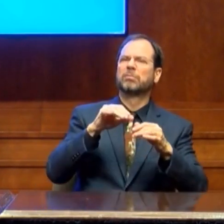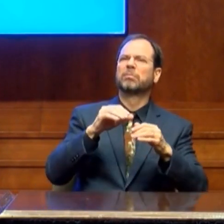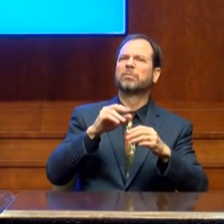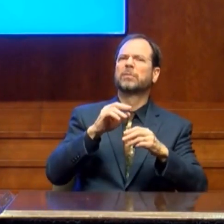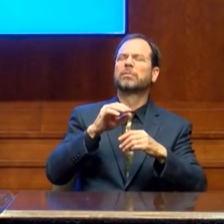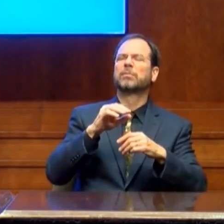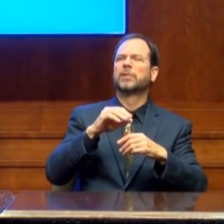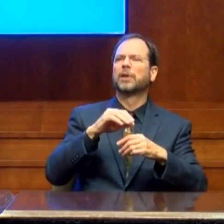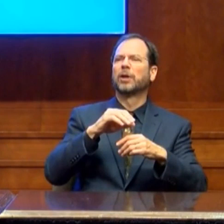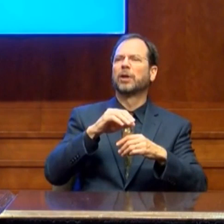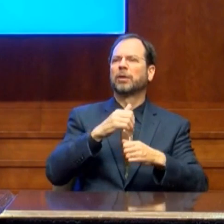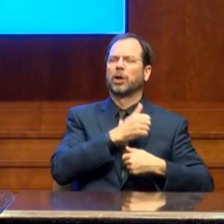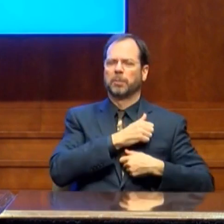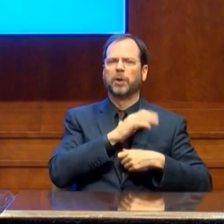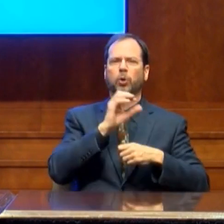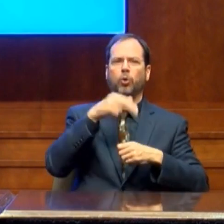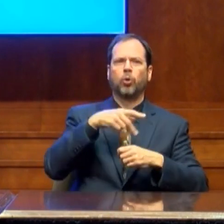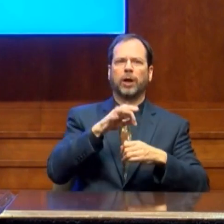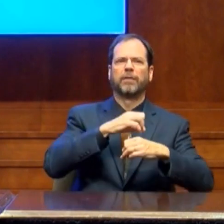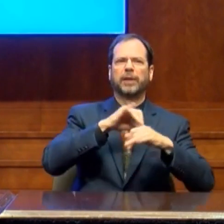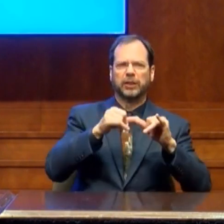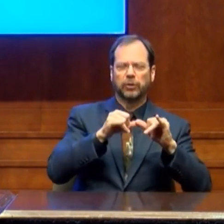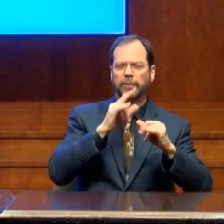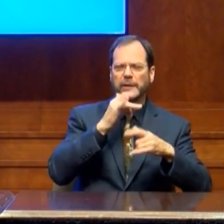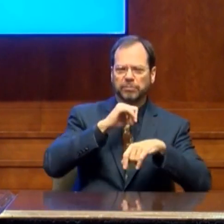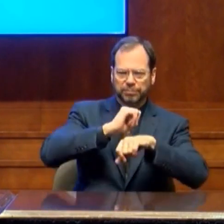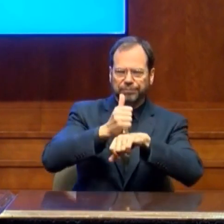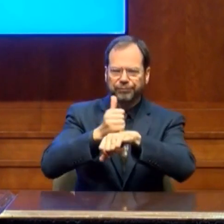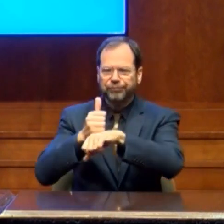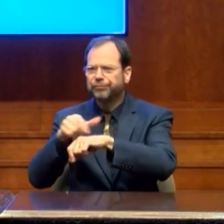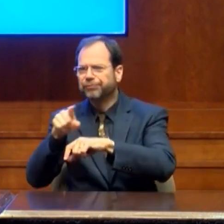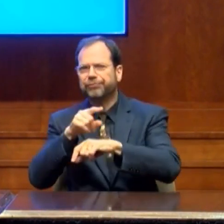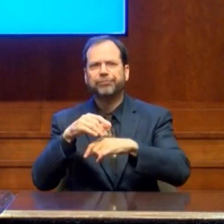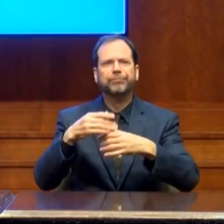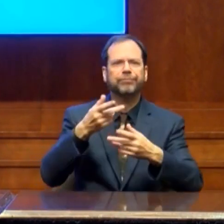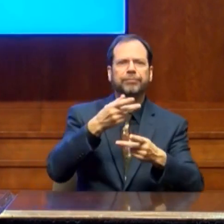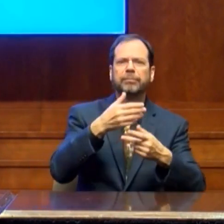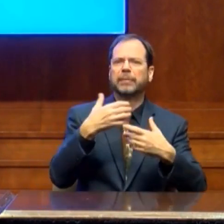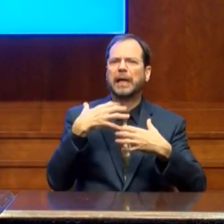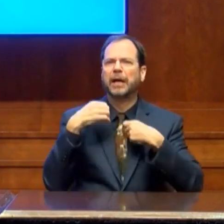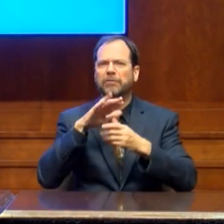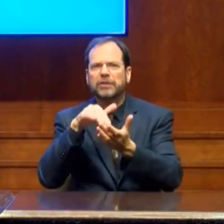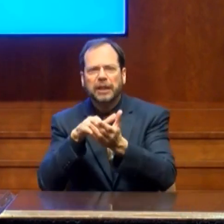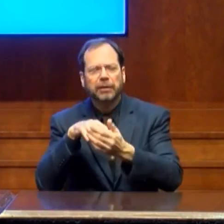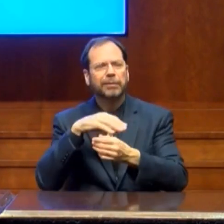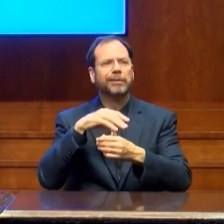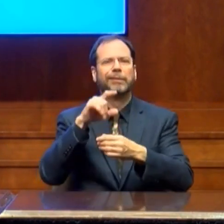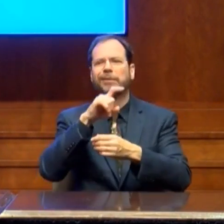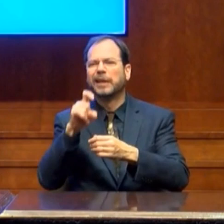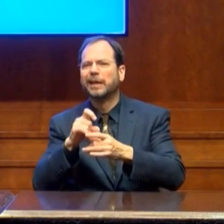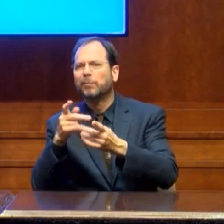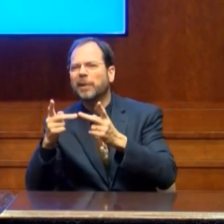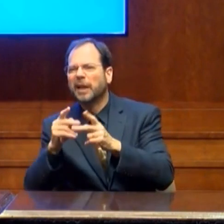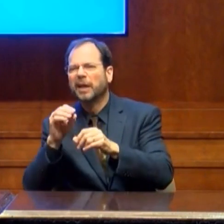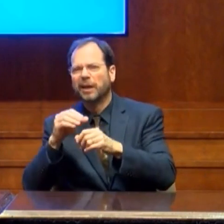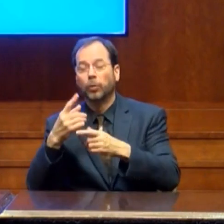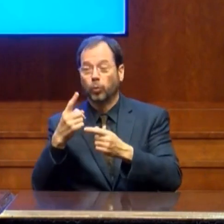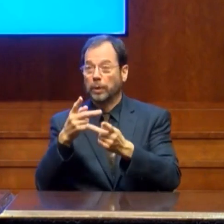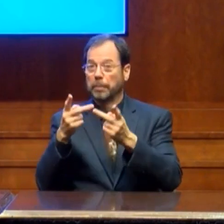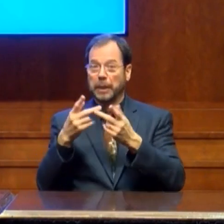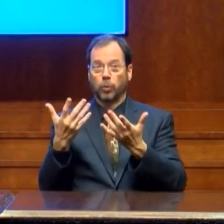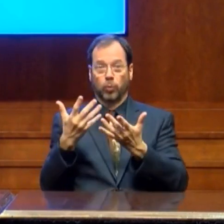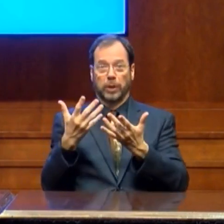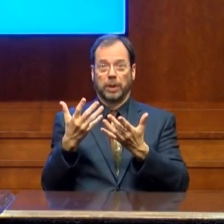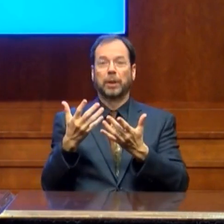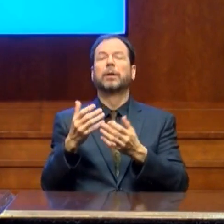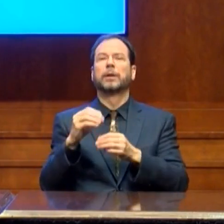They continue to identify and set up additional healthcare facilities and testing sites across Texas. One location they're working